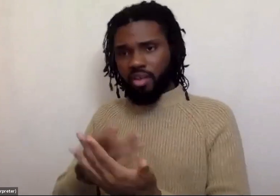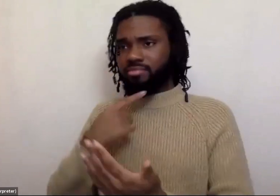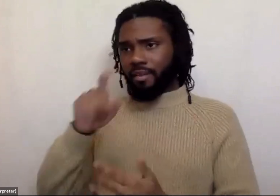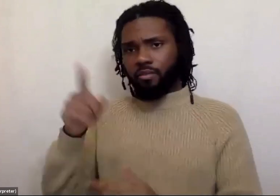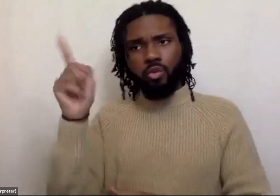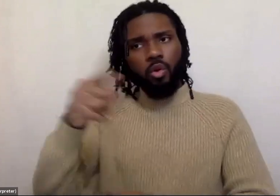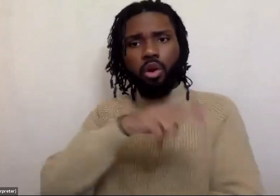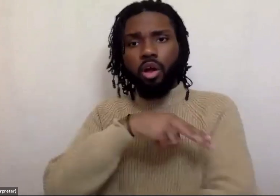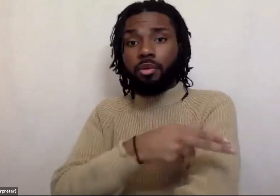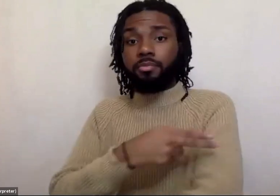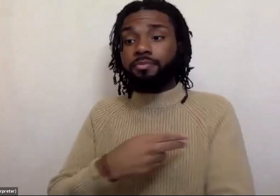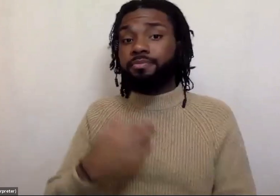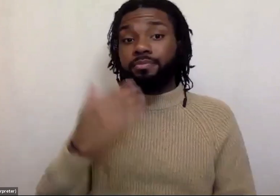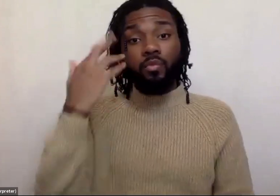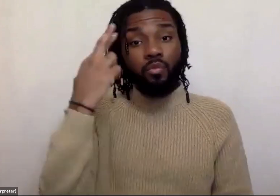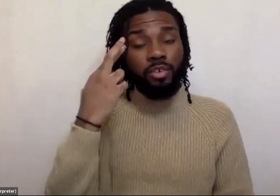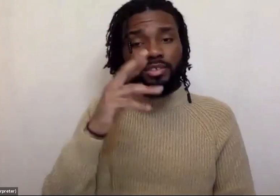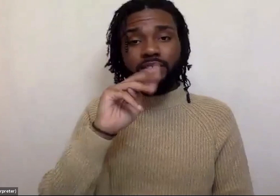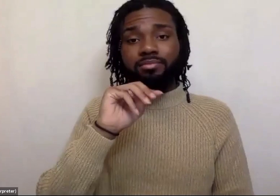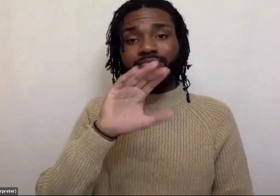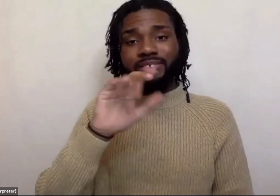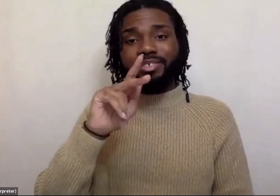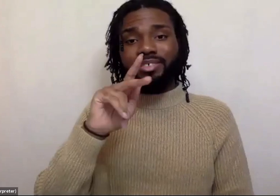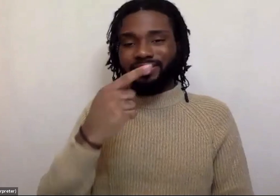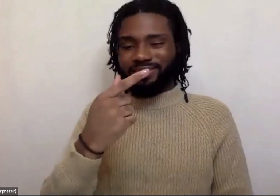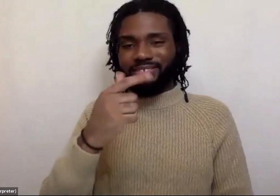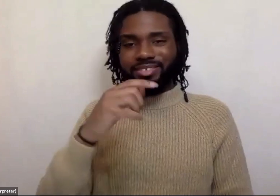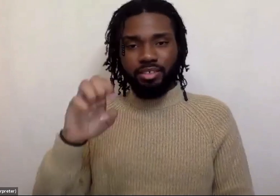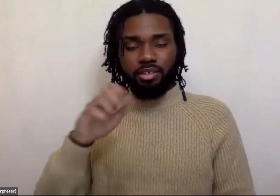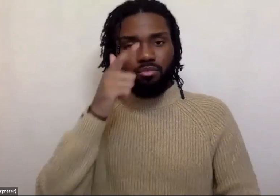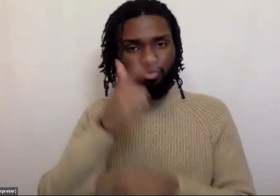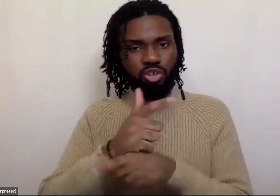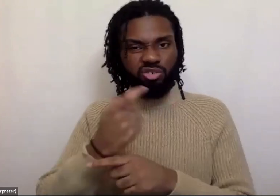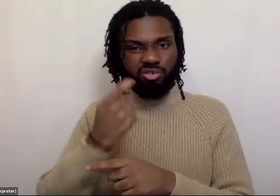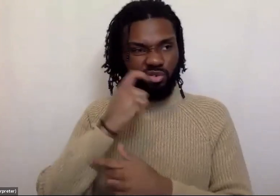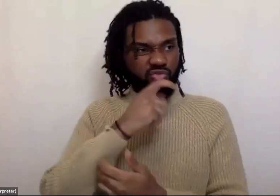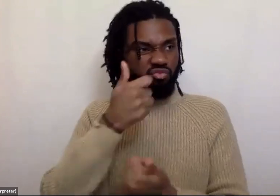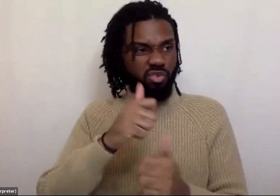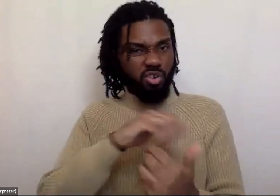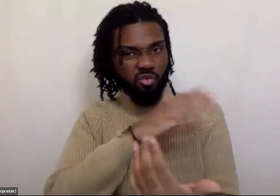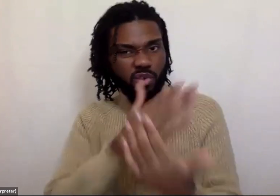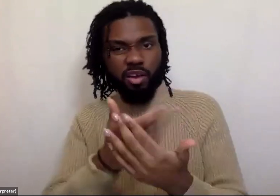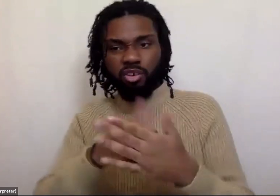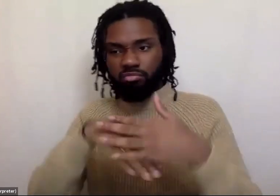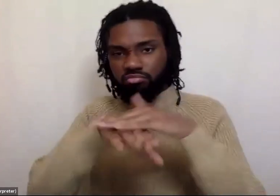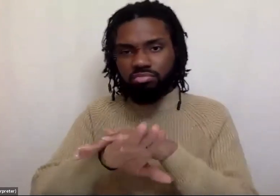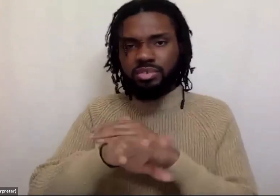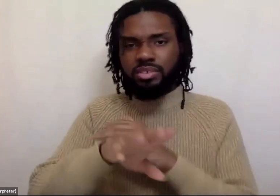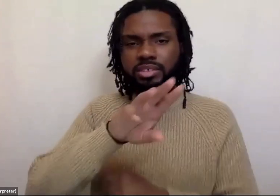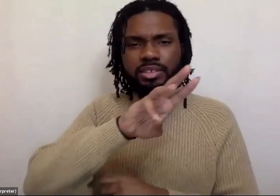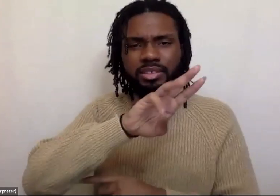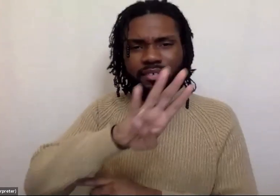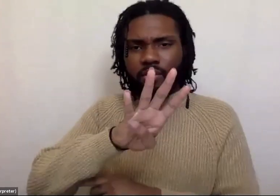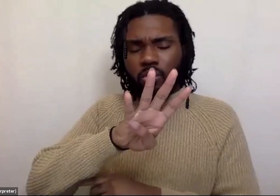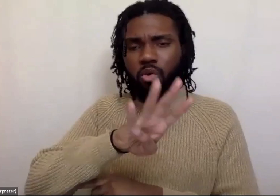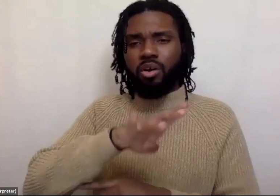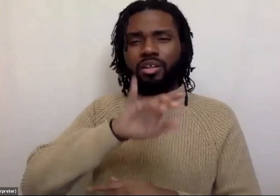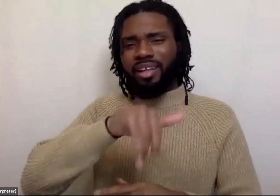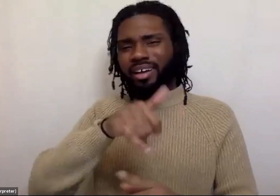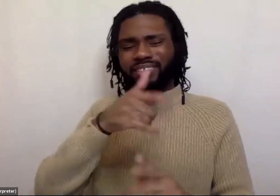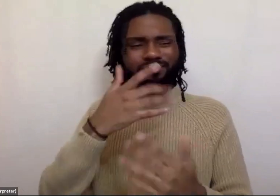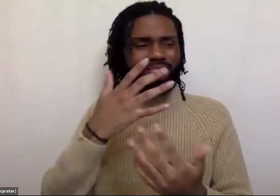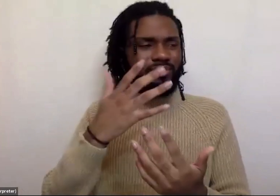had just earlier that day tried to integrate 64. So it's supposed to be the Civil Rights Act, and, you know, it's supposed to be,